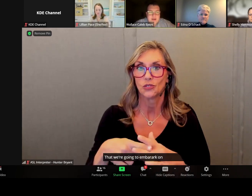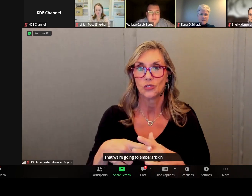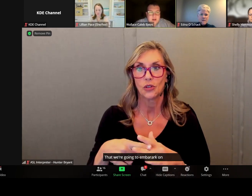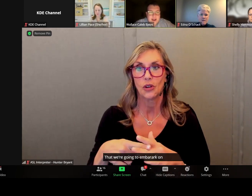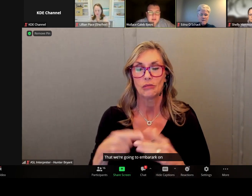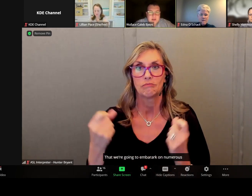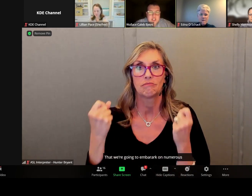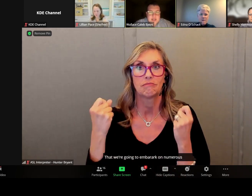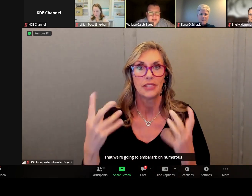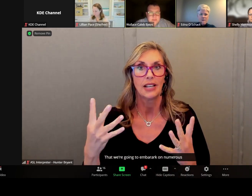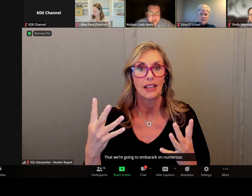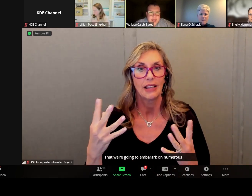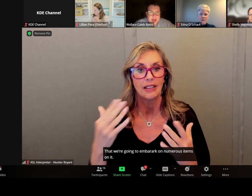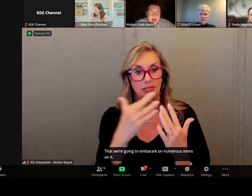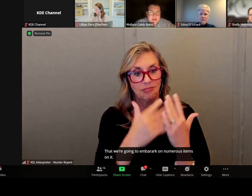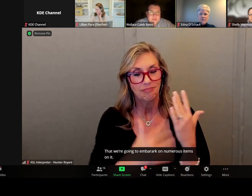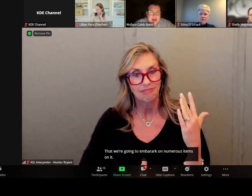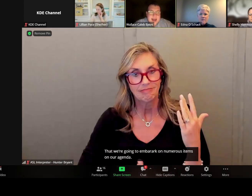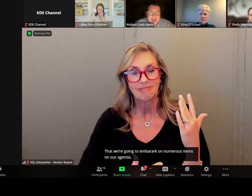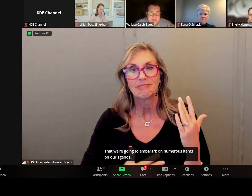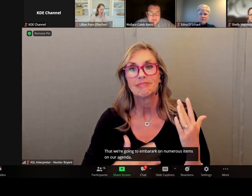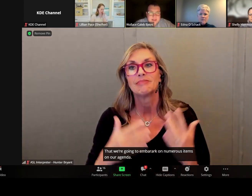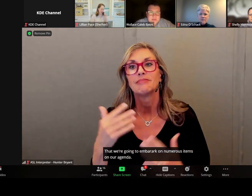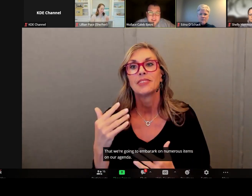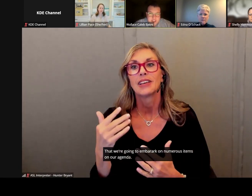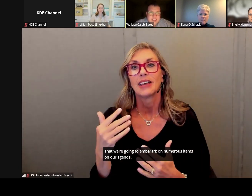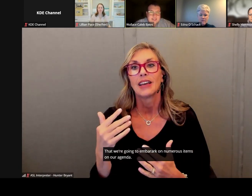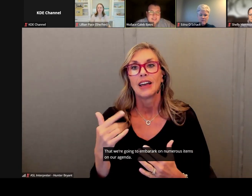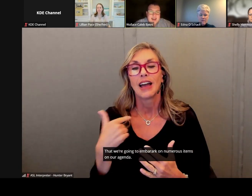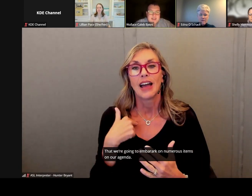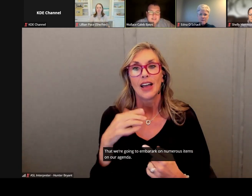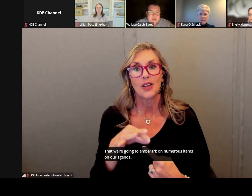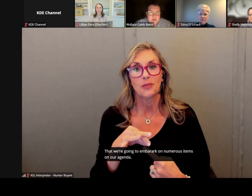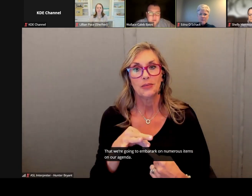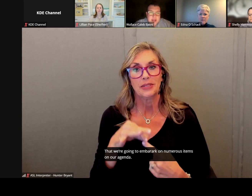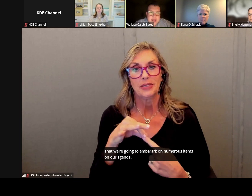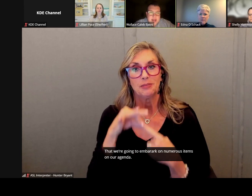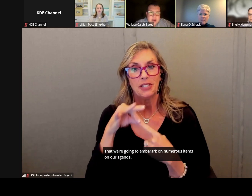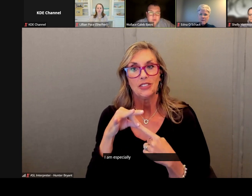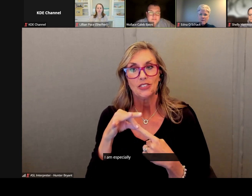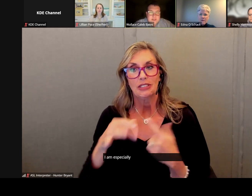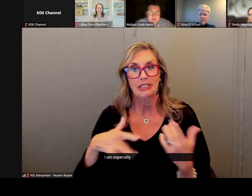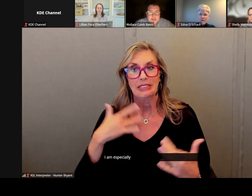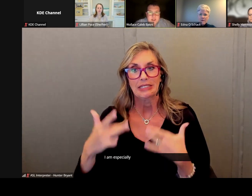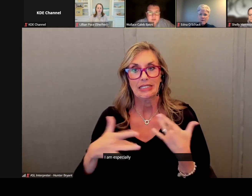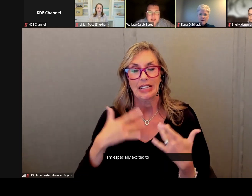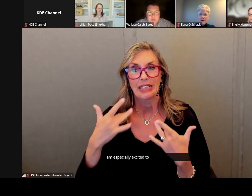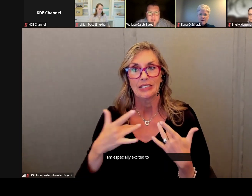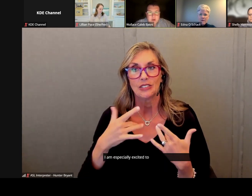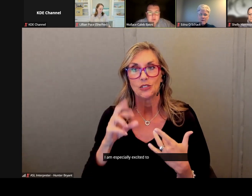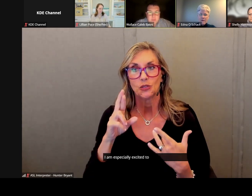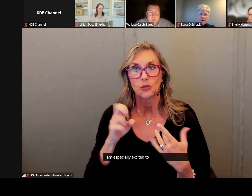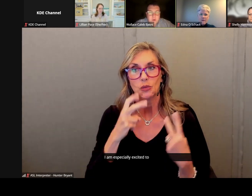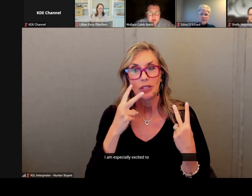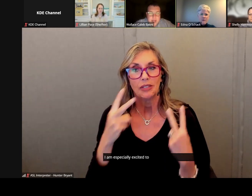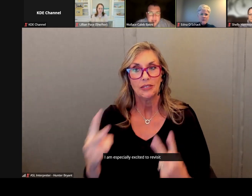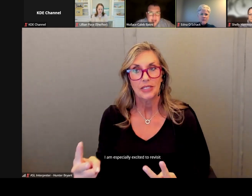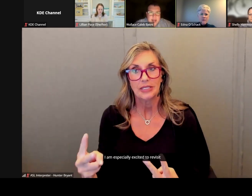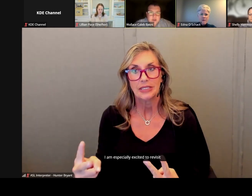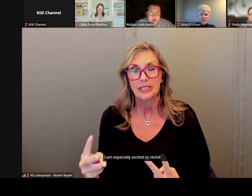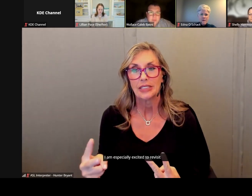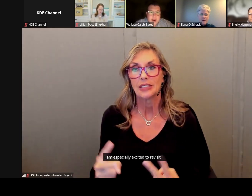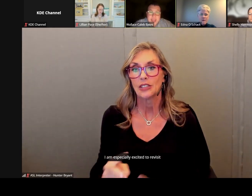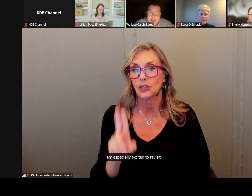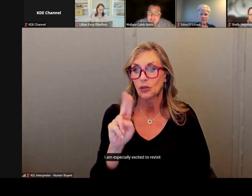items on our agenda. I am especially excited to revisit the United We Learn report